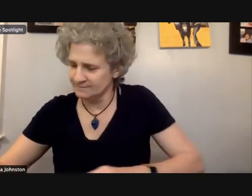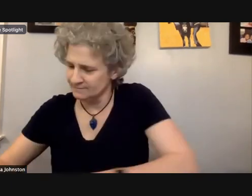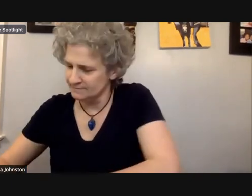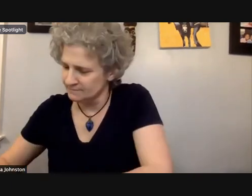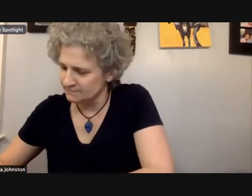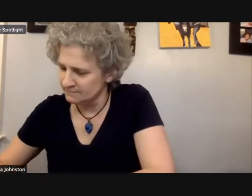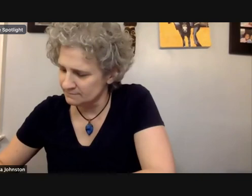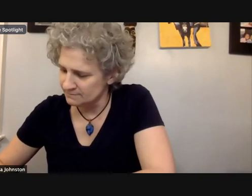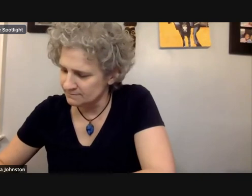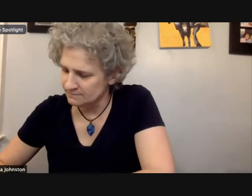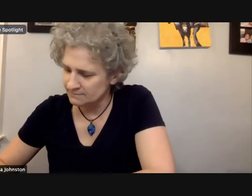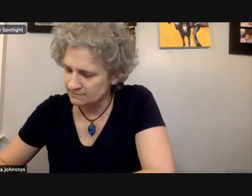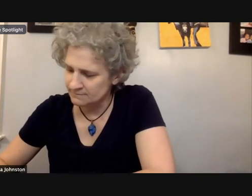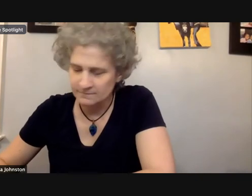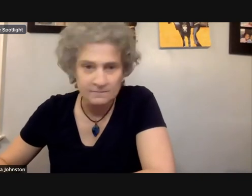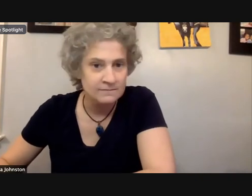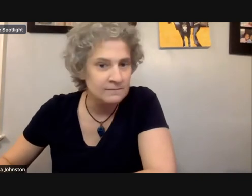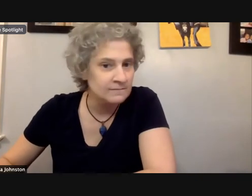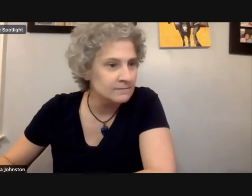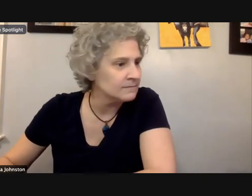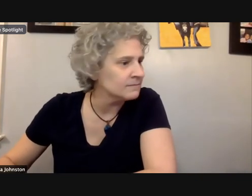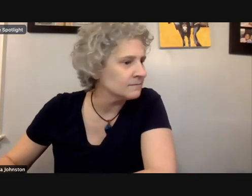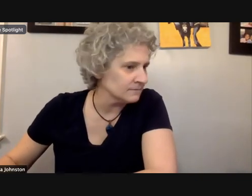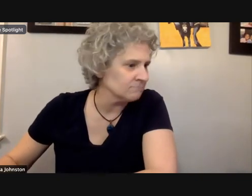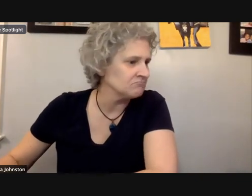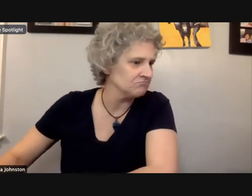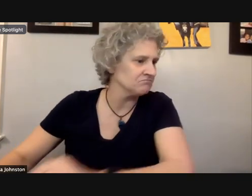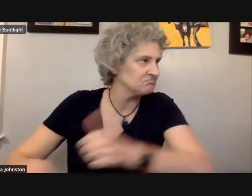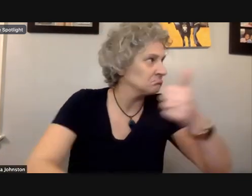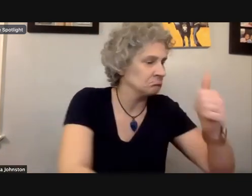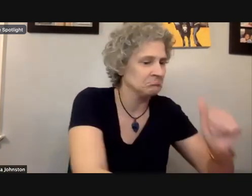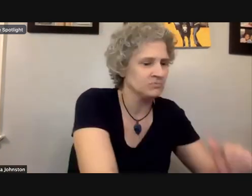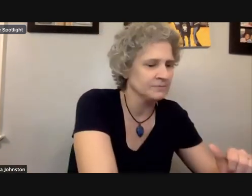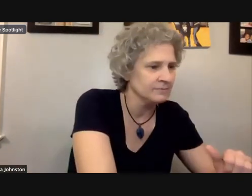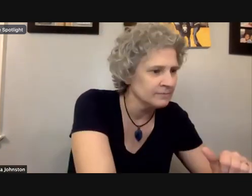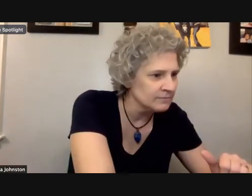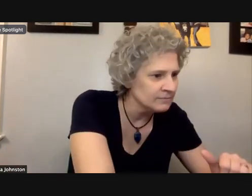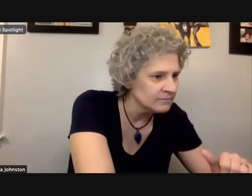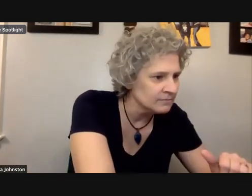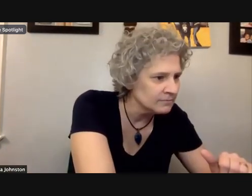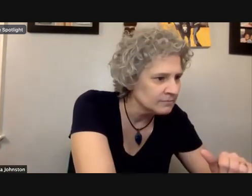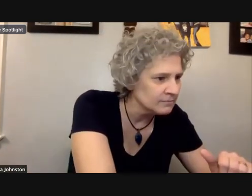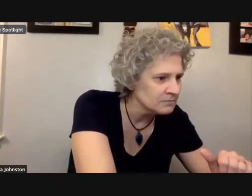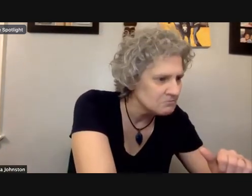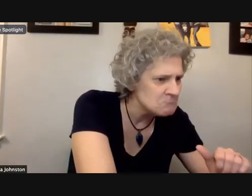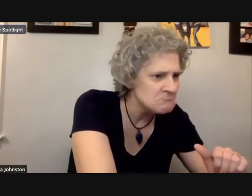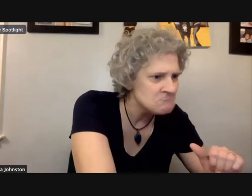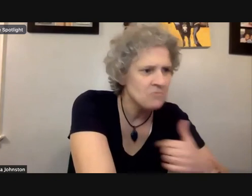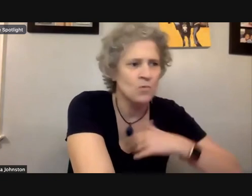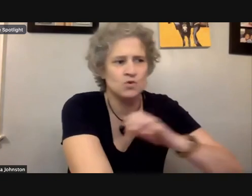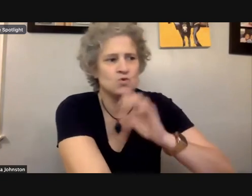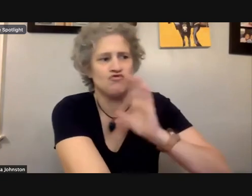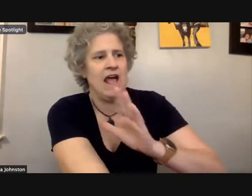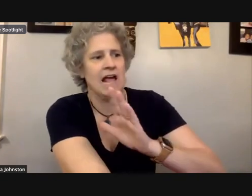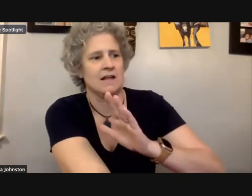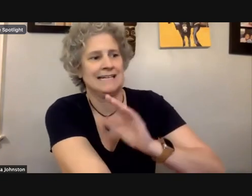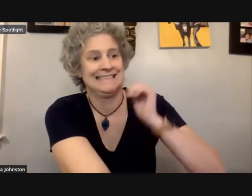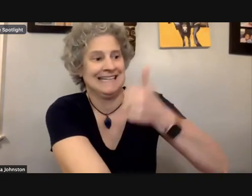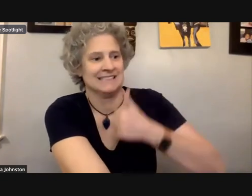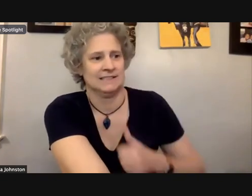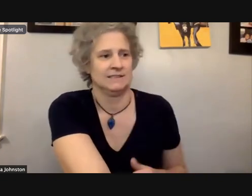let's go. Okay. Next slide,